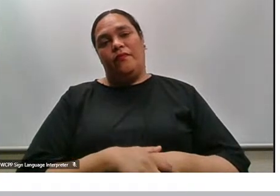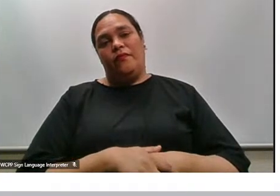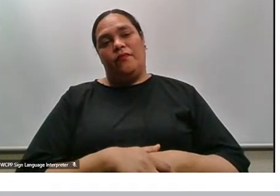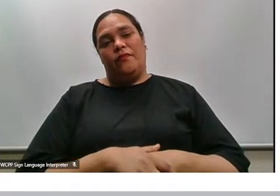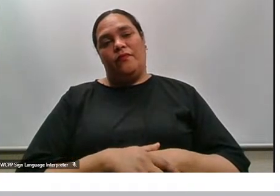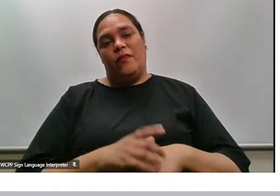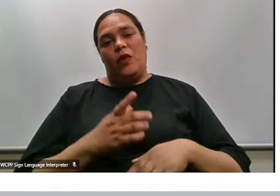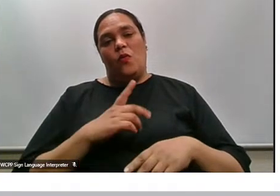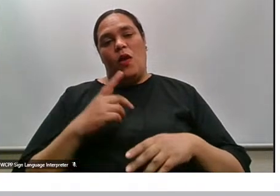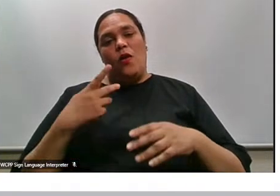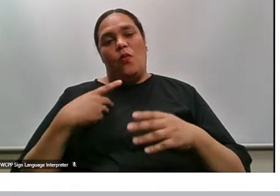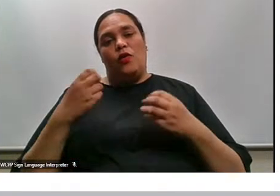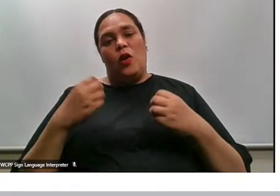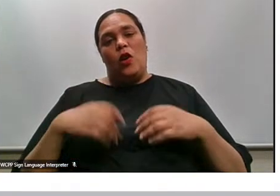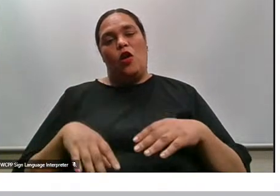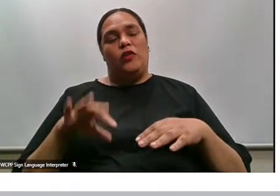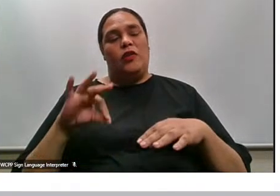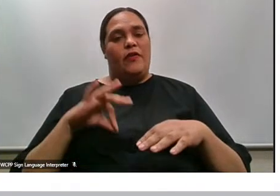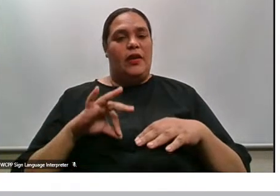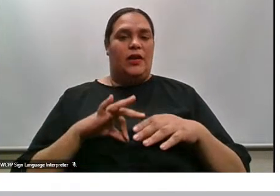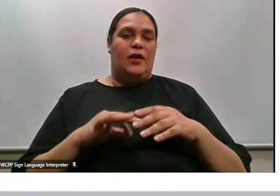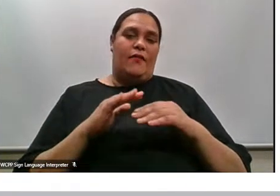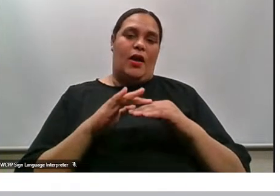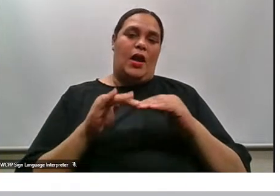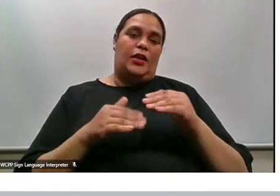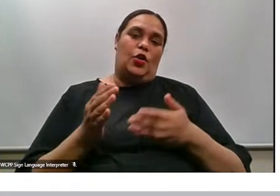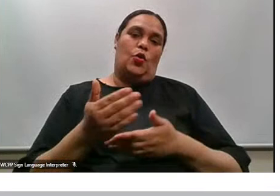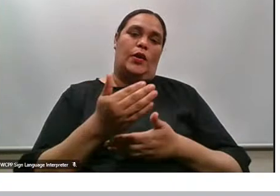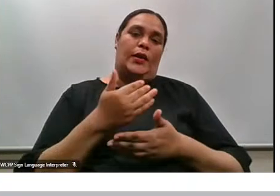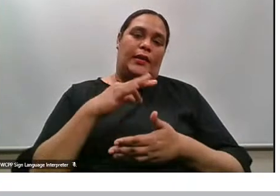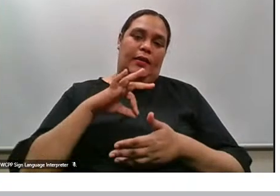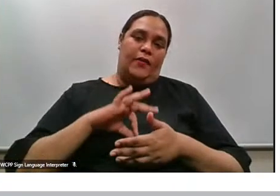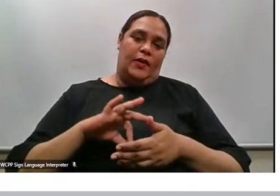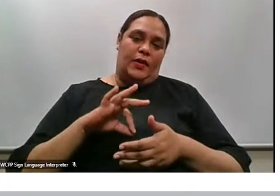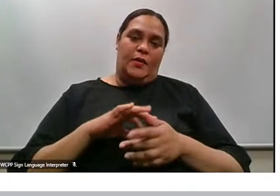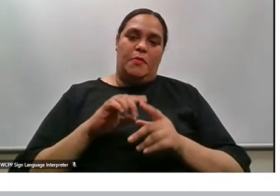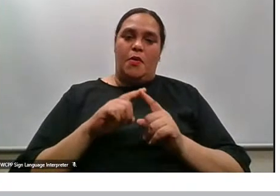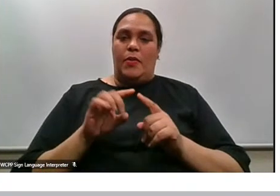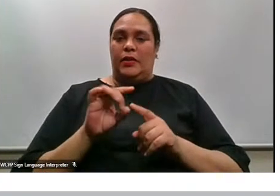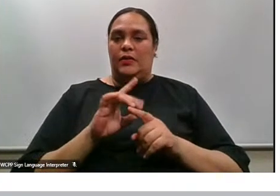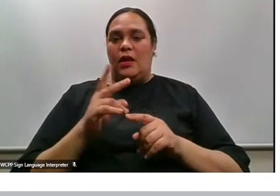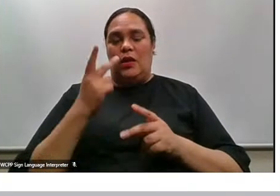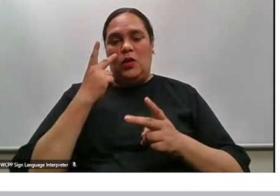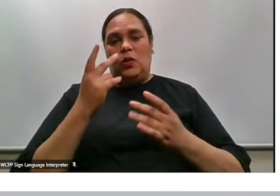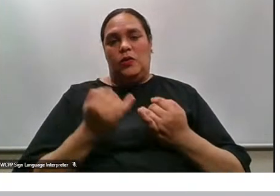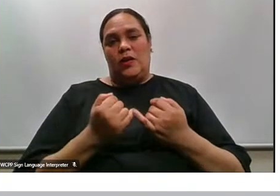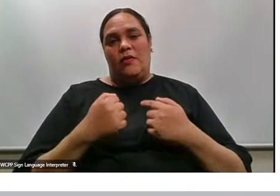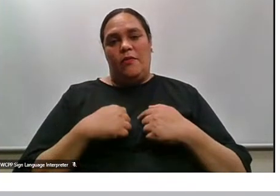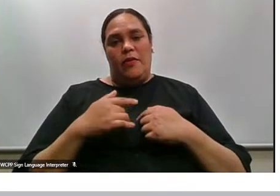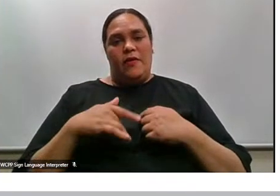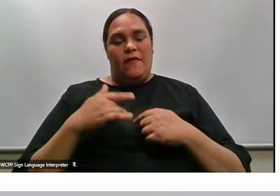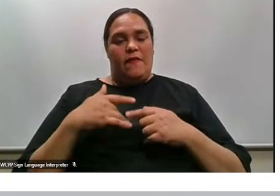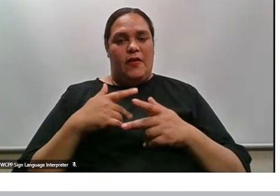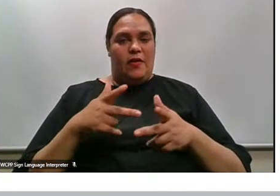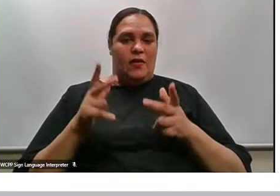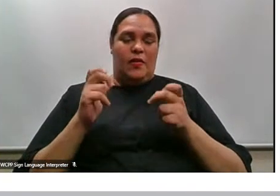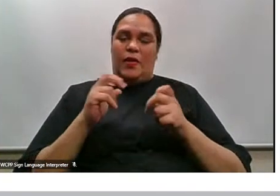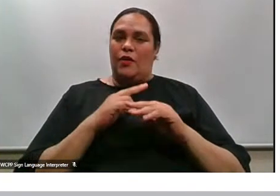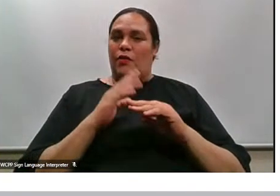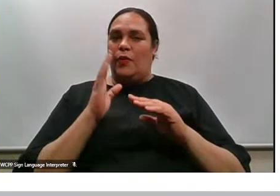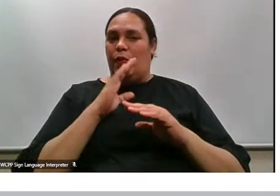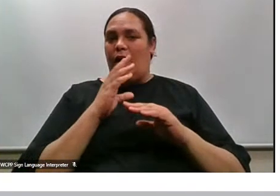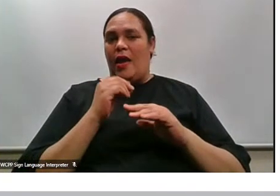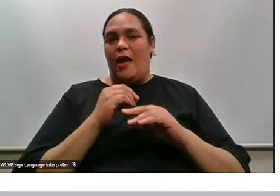loss of income, under-collected income. Yet it seems to me as if there wasn't that much